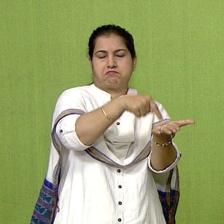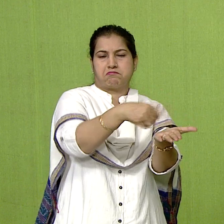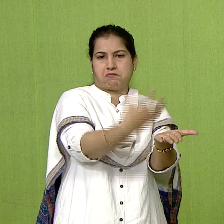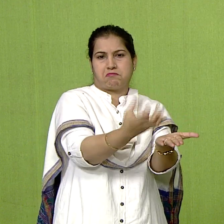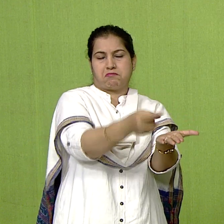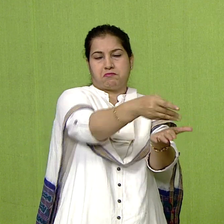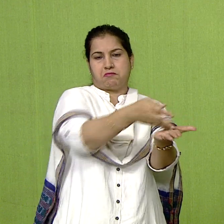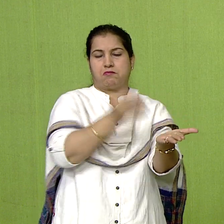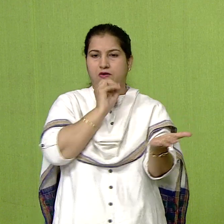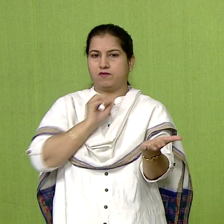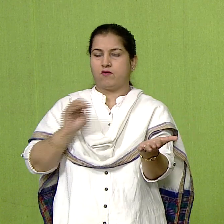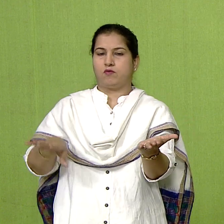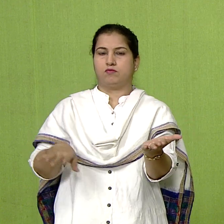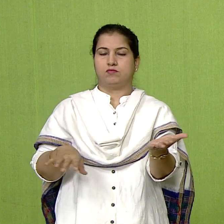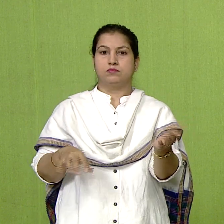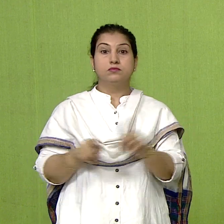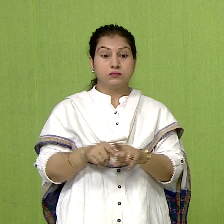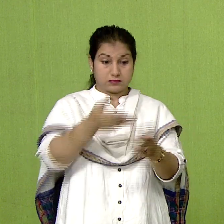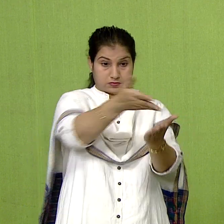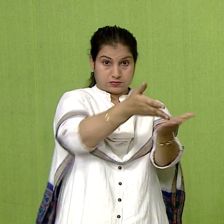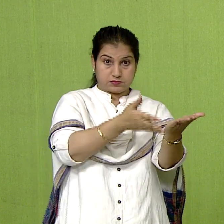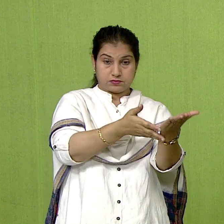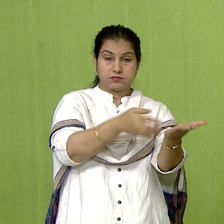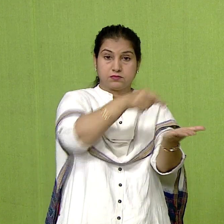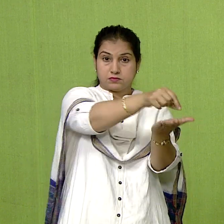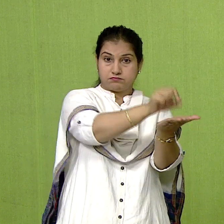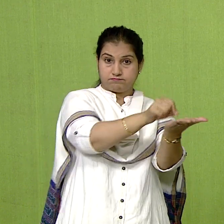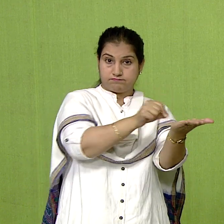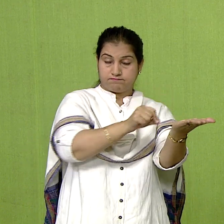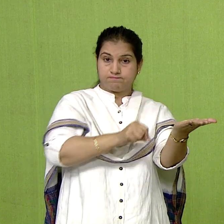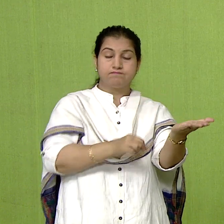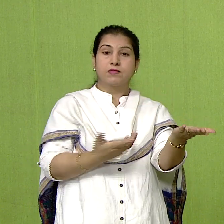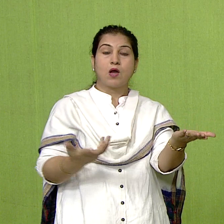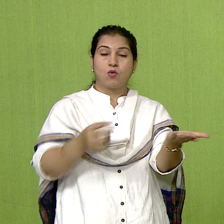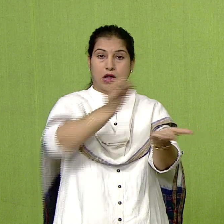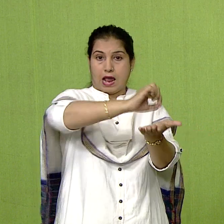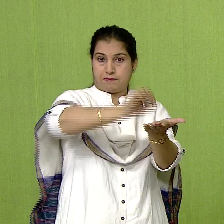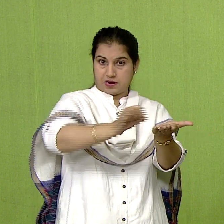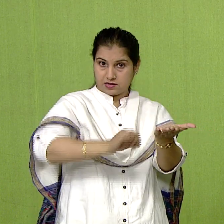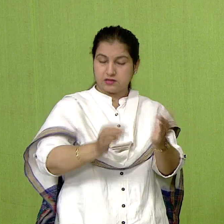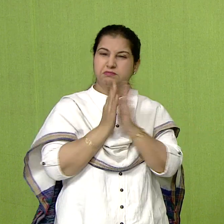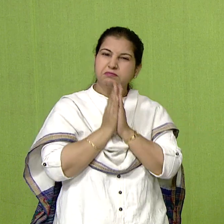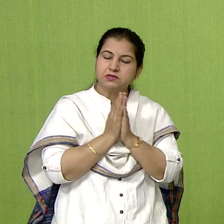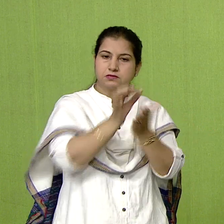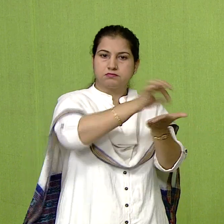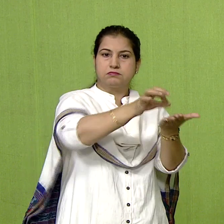The members placed their demands before the government in the form of applications and requests.